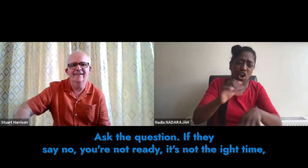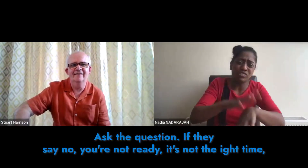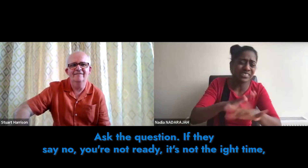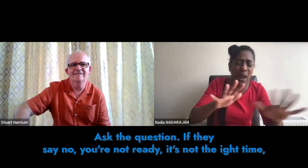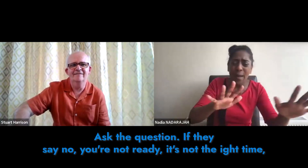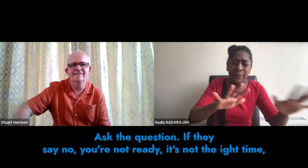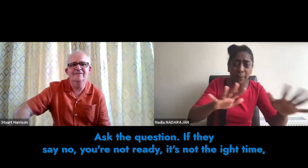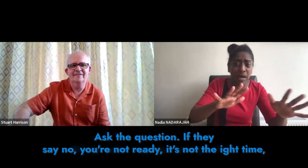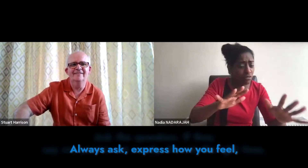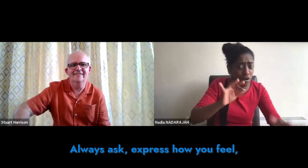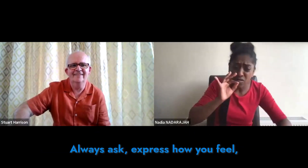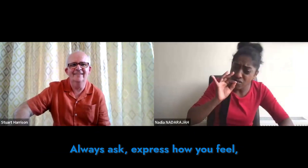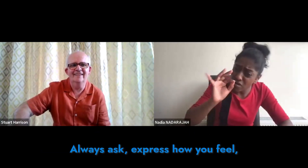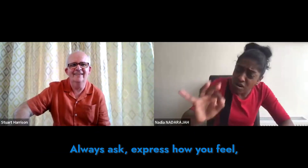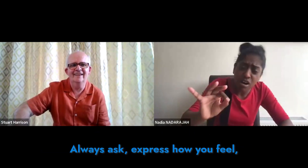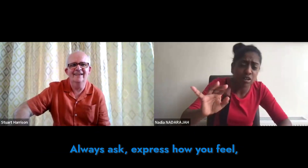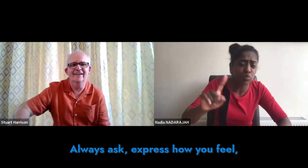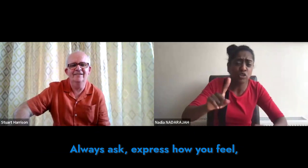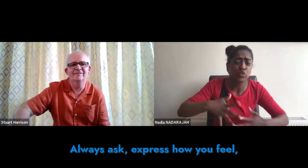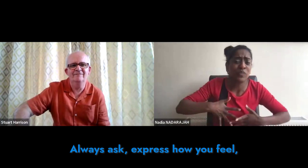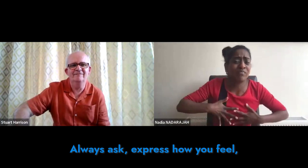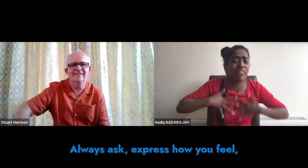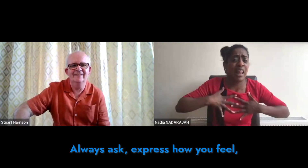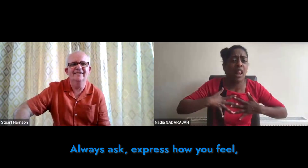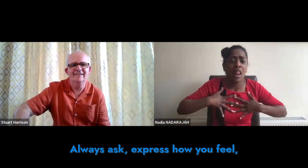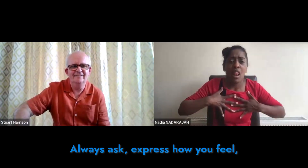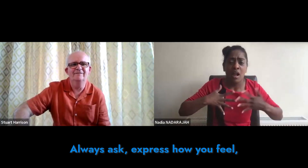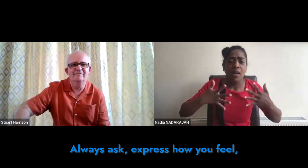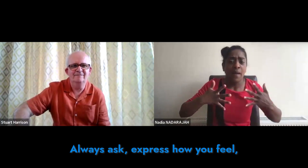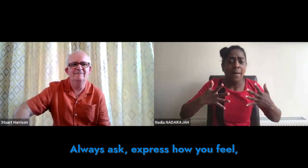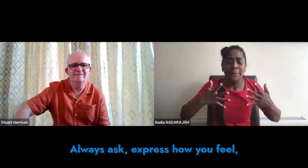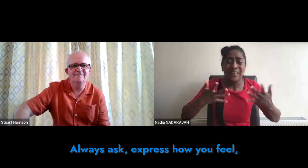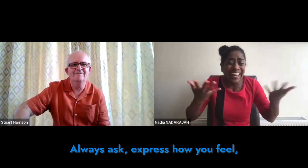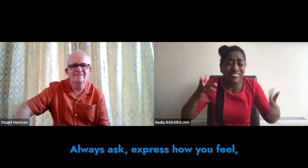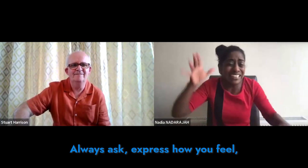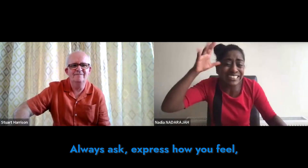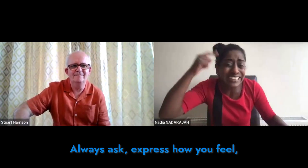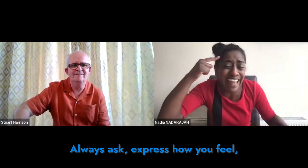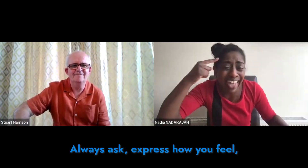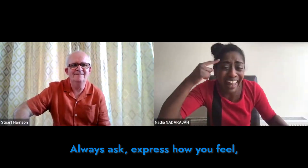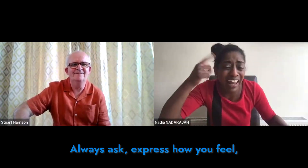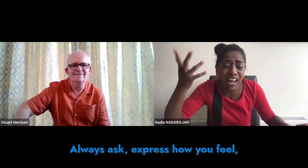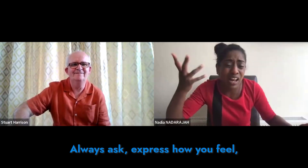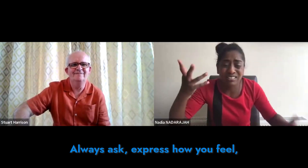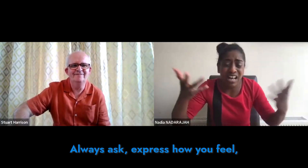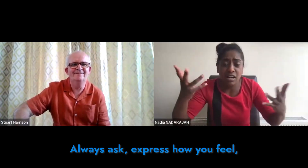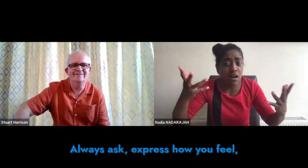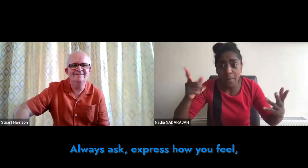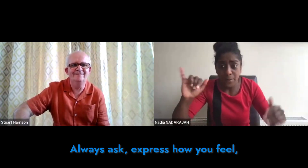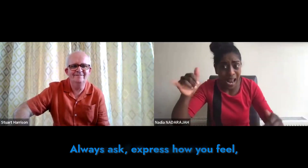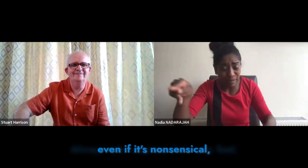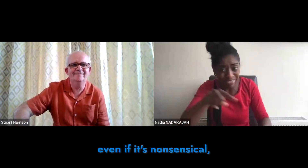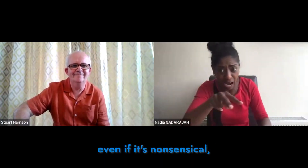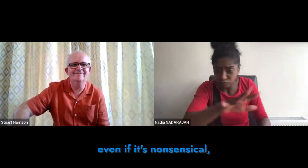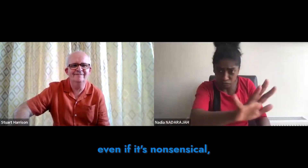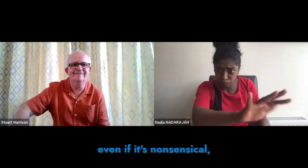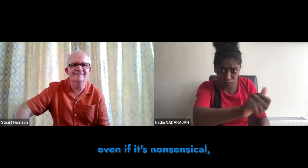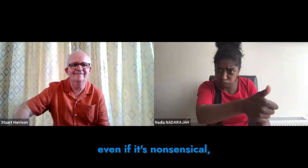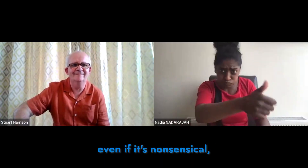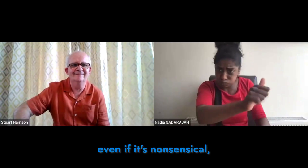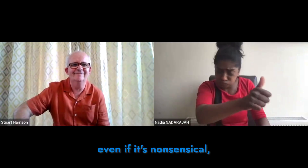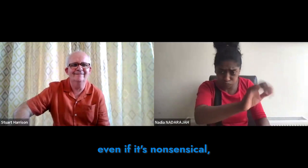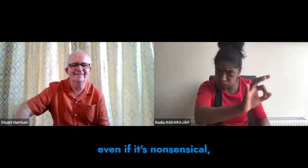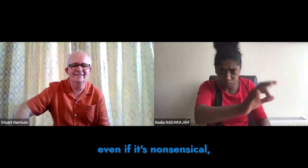say, no, you're not ready, it's not the right time, always ask, express how you feel, even